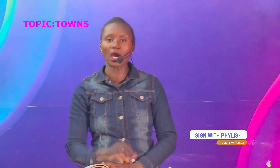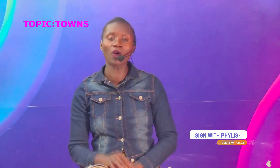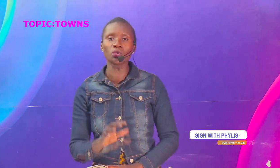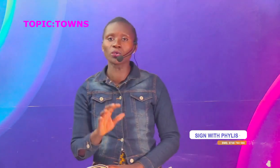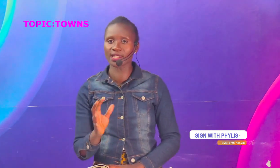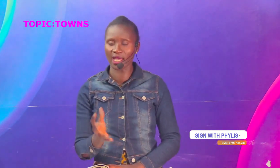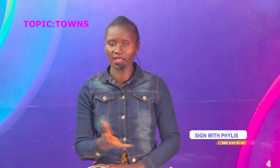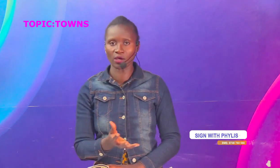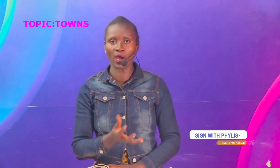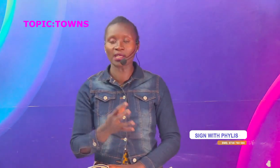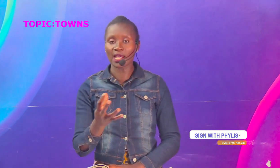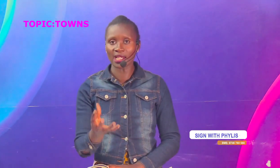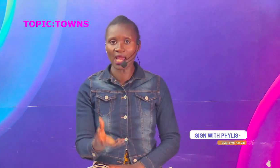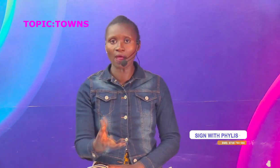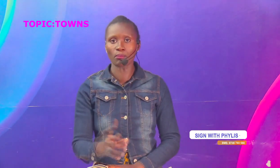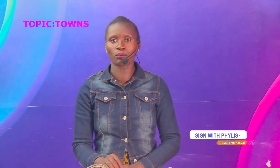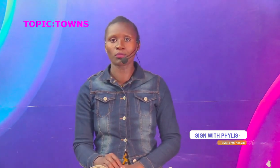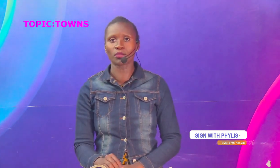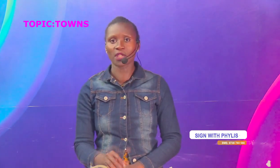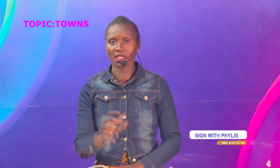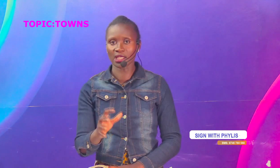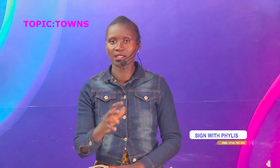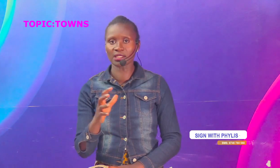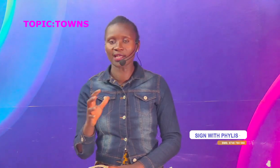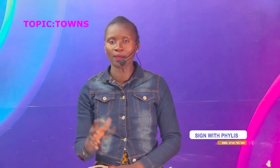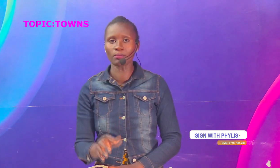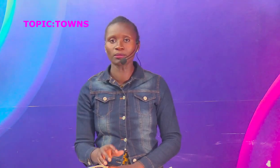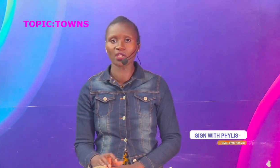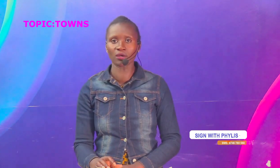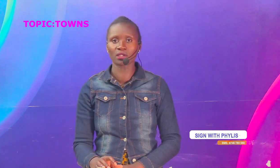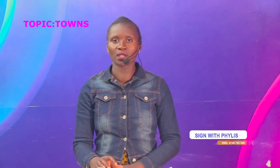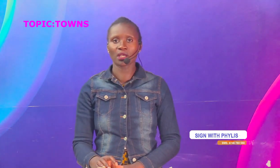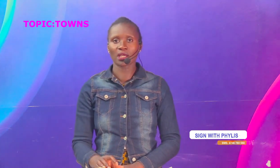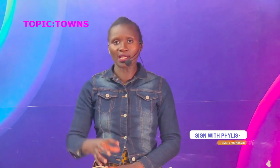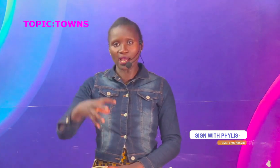we sign the word Lam? That is Lam town. Lam.